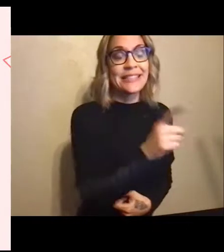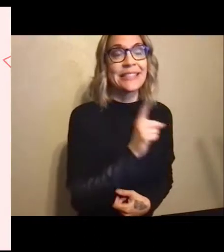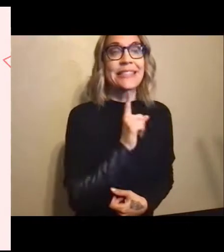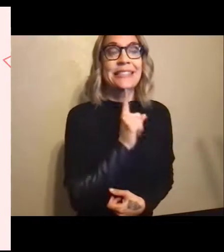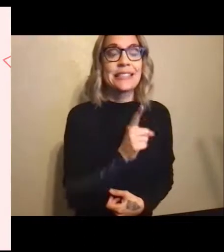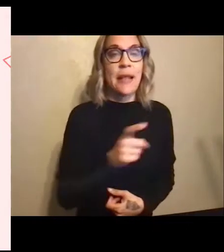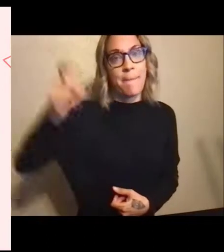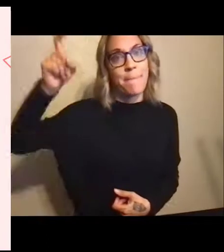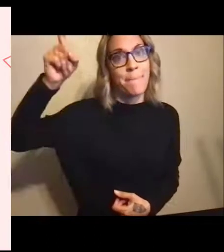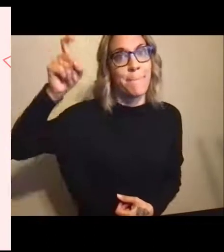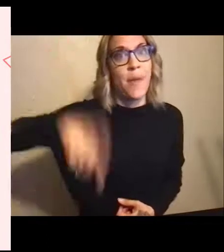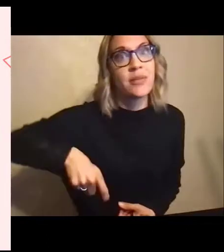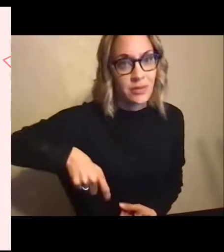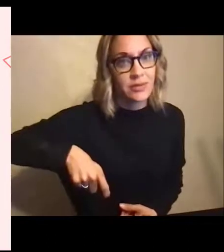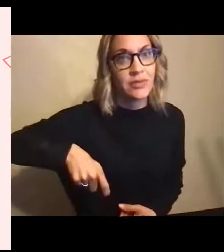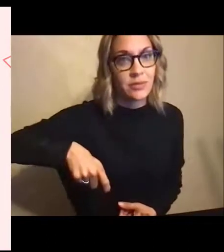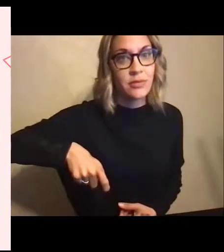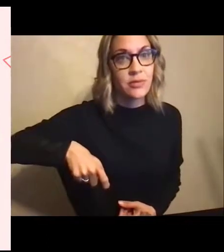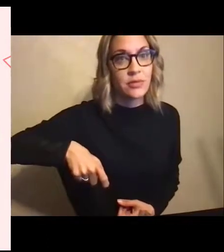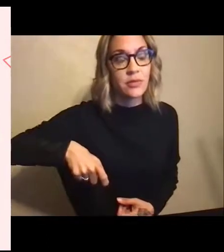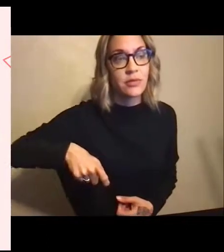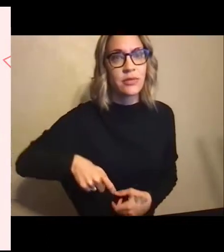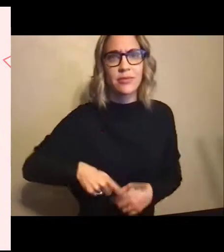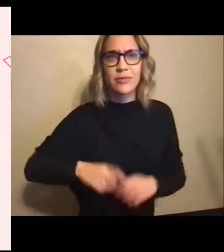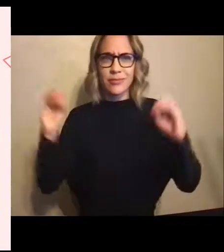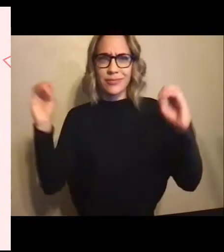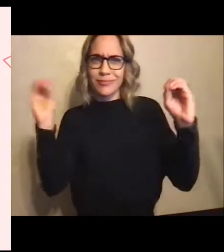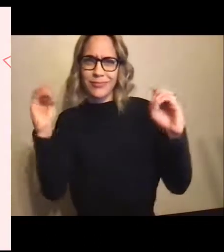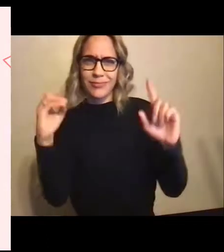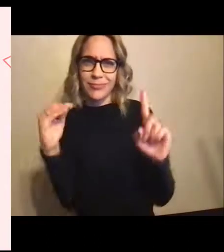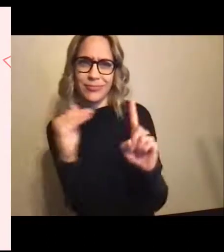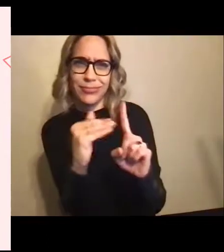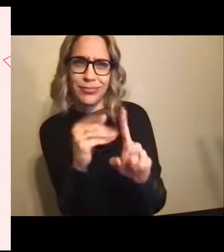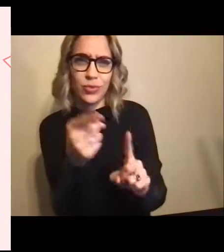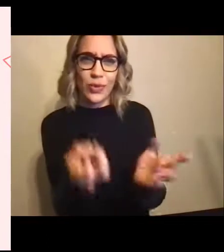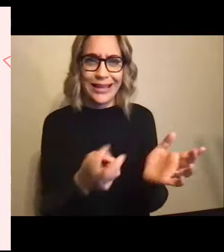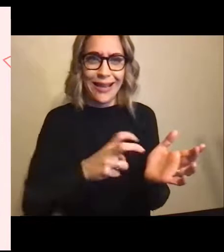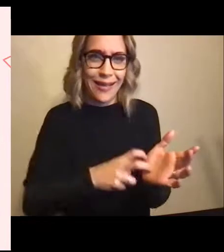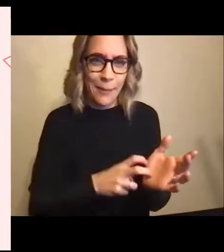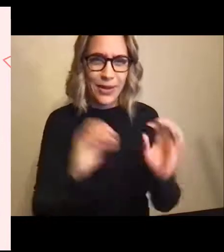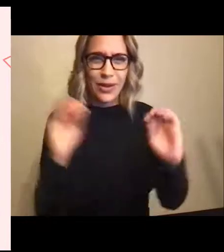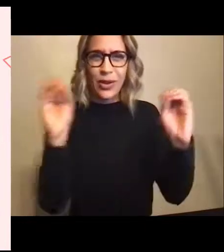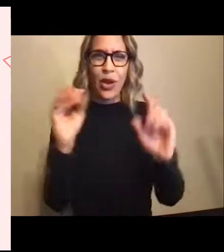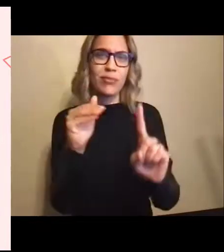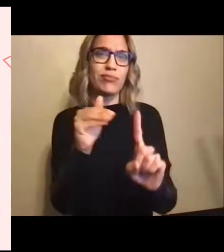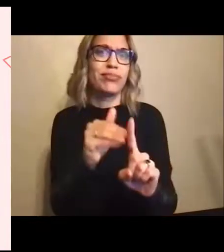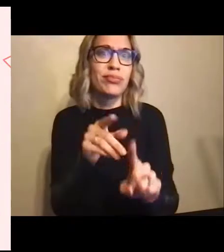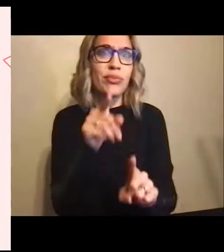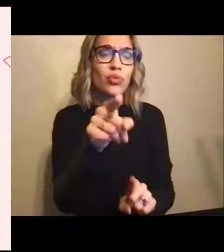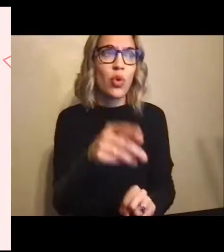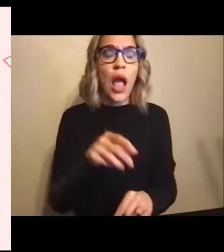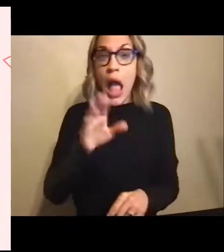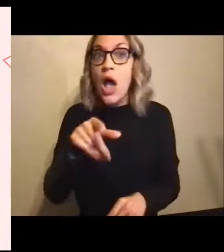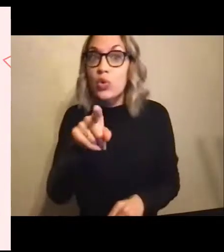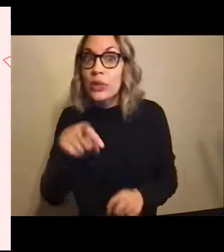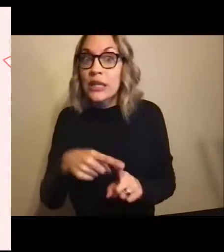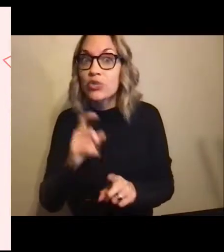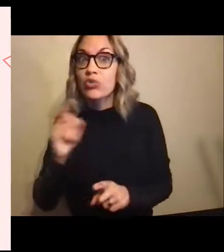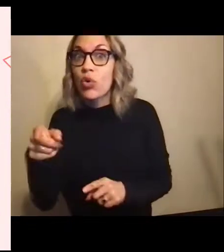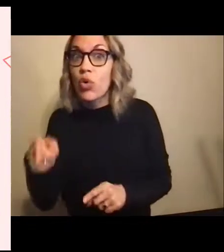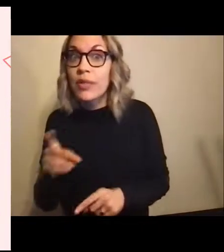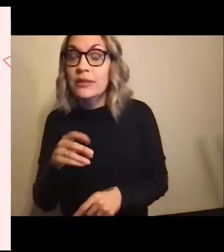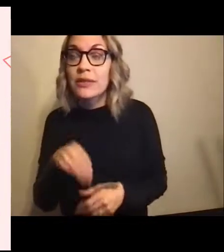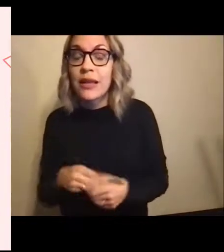Entrepreneurial life, this is a must. It's an absolute have to. No one reminds you to get